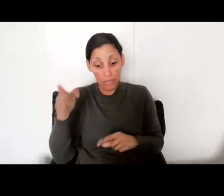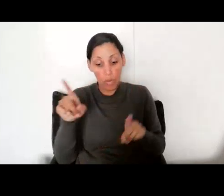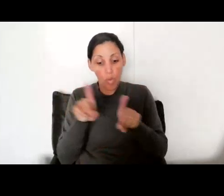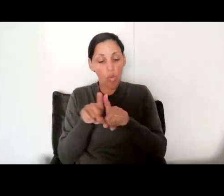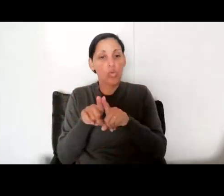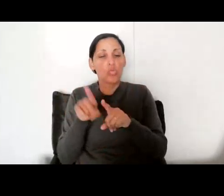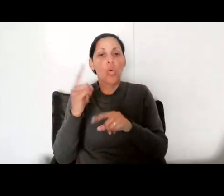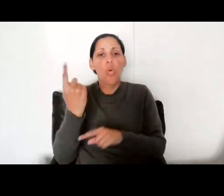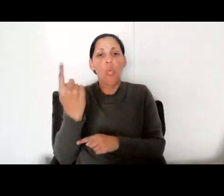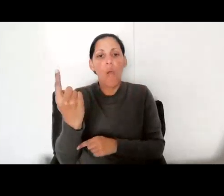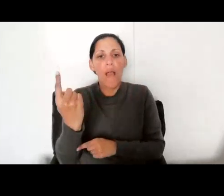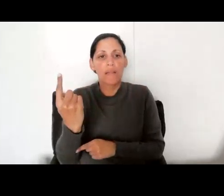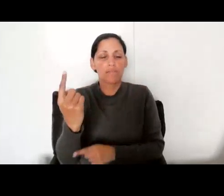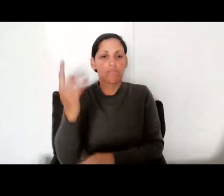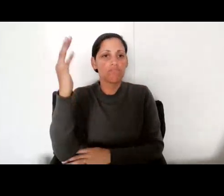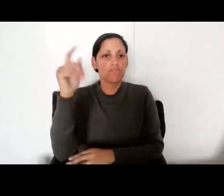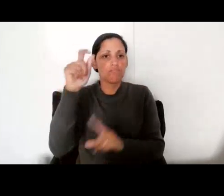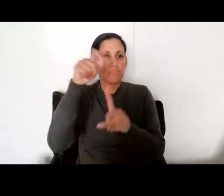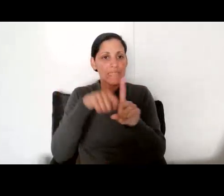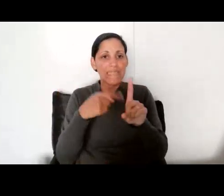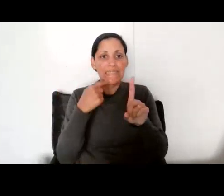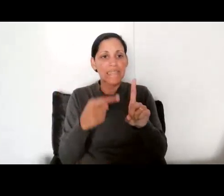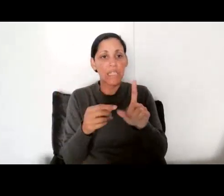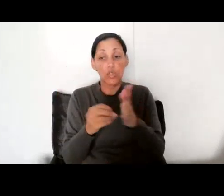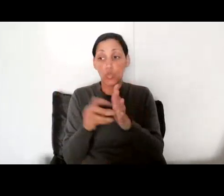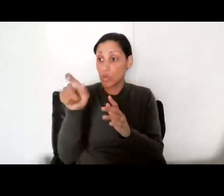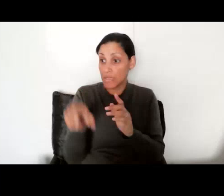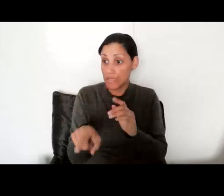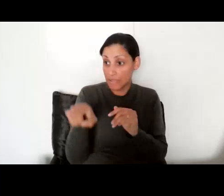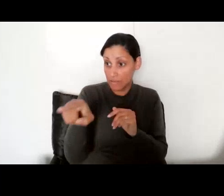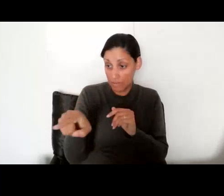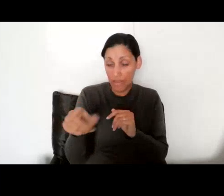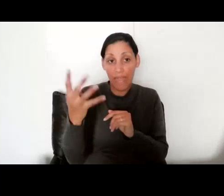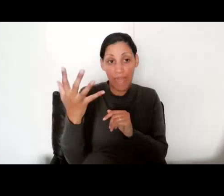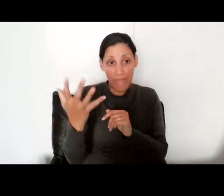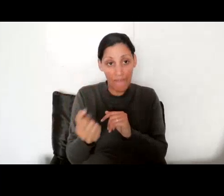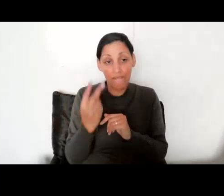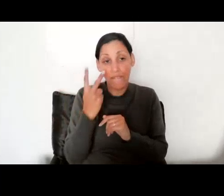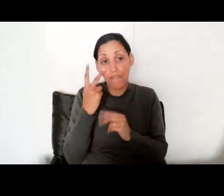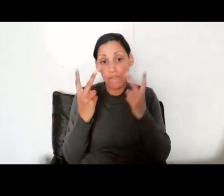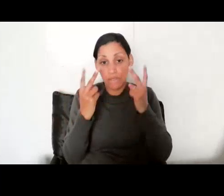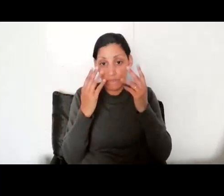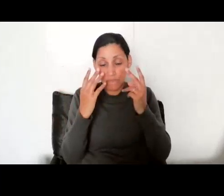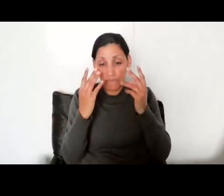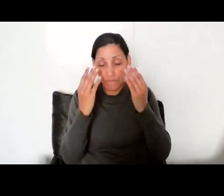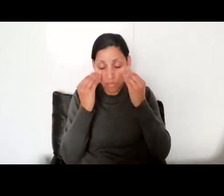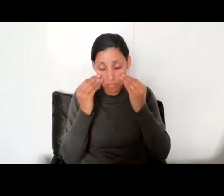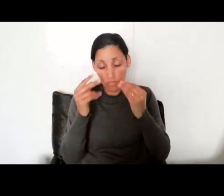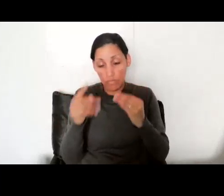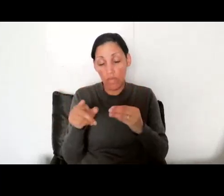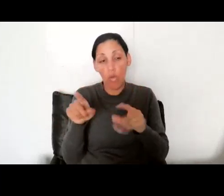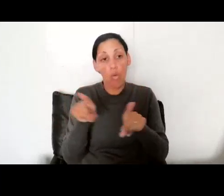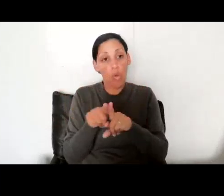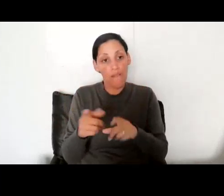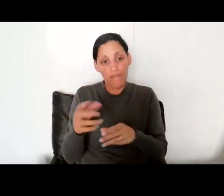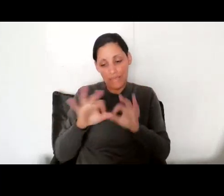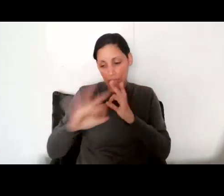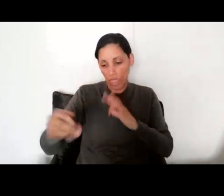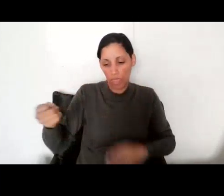a student with visual impairment was walking with the stick, and the other student was sitting on the road and